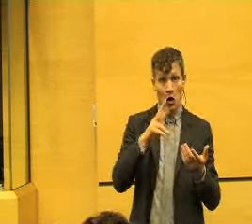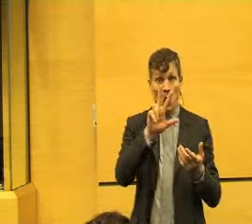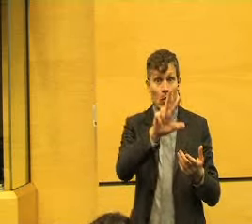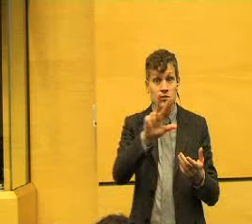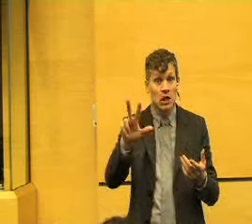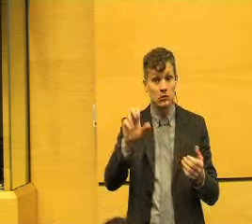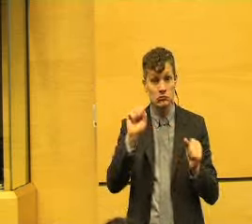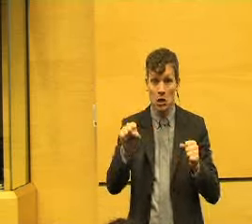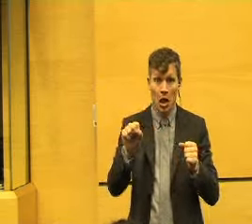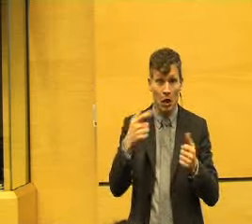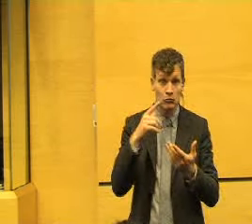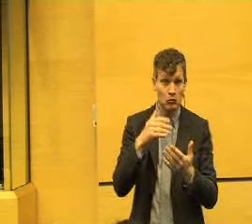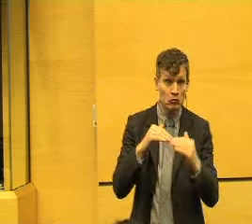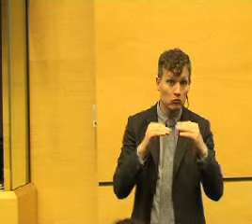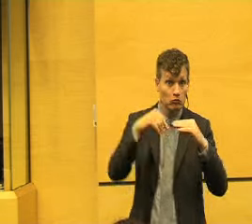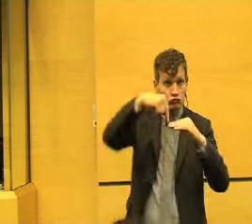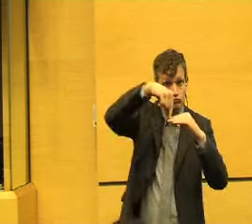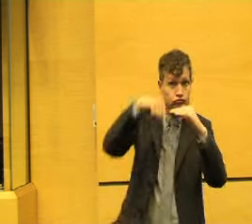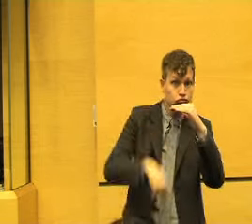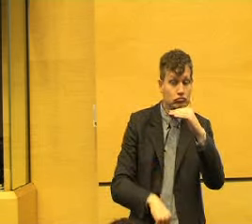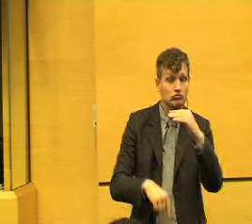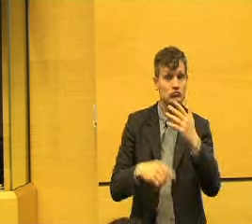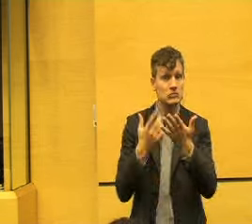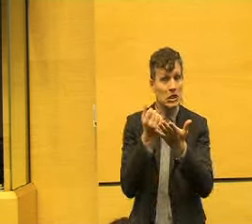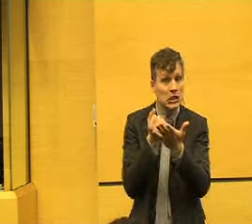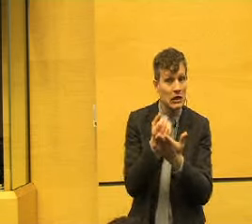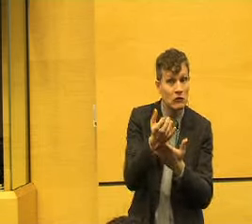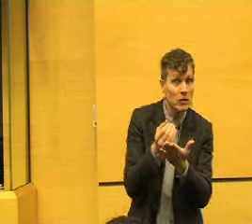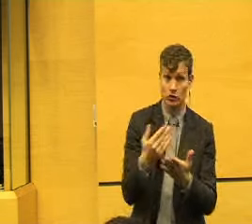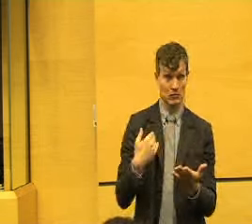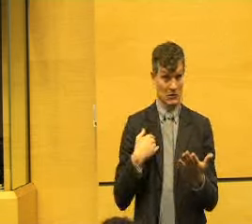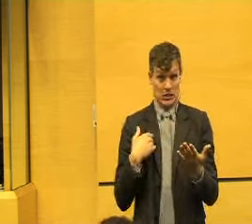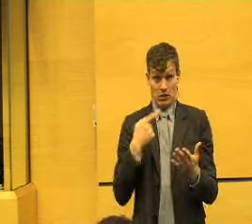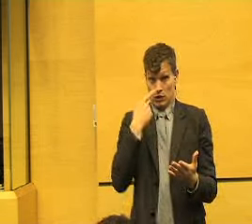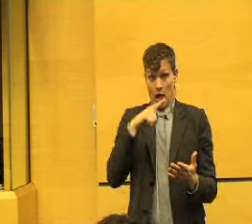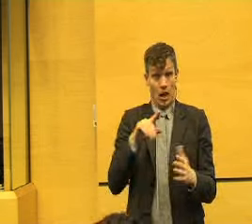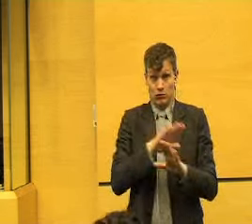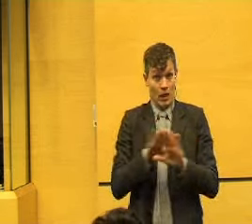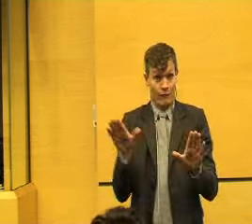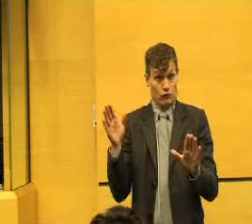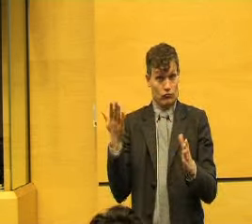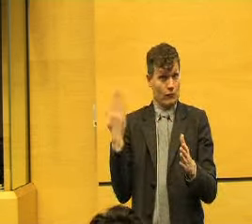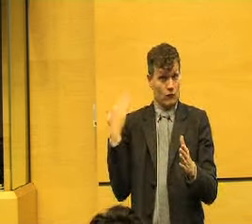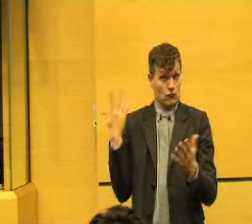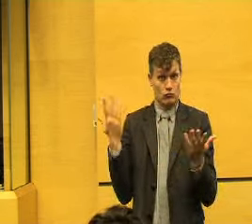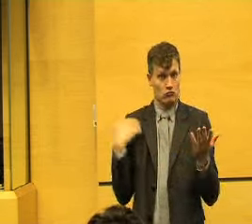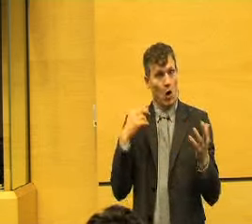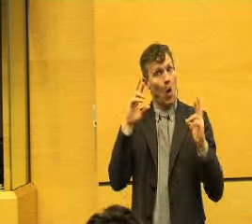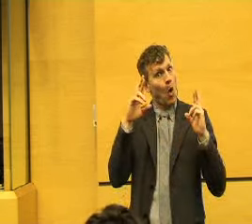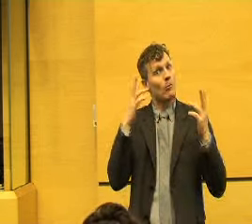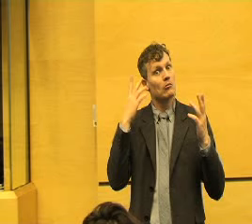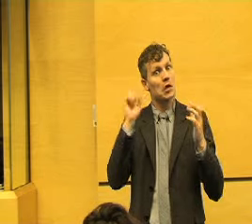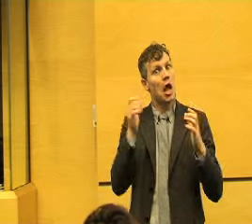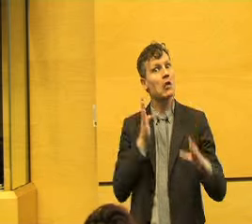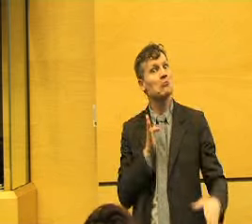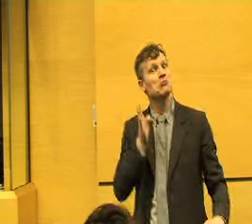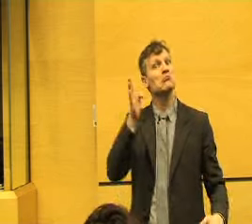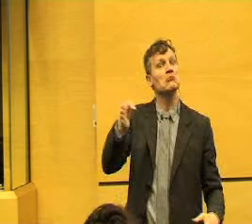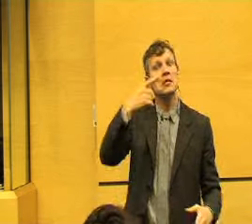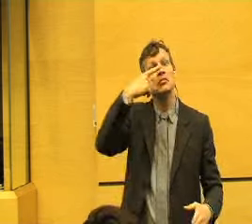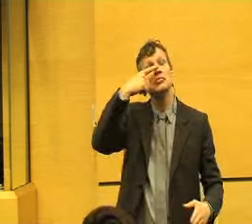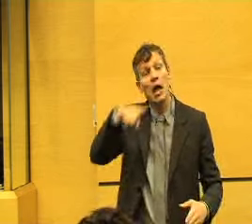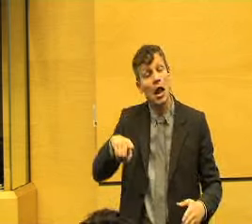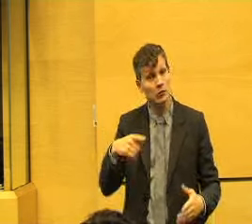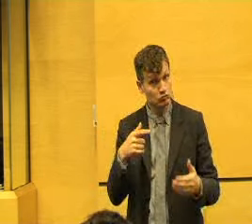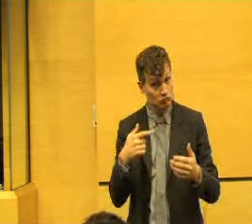one day, I haven't been of course to your country, but I hope one day I will be able maybe to visit you. So thank you, and